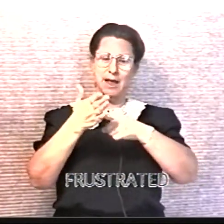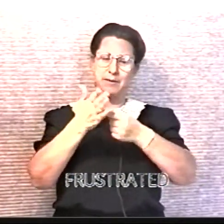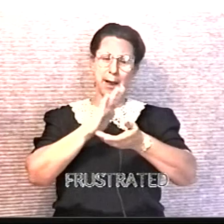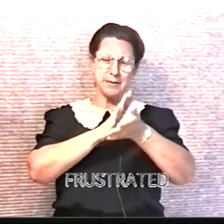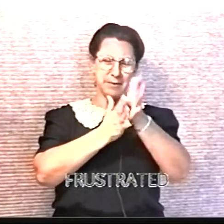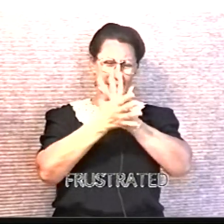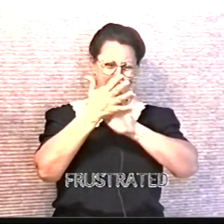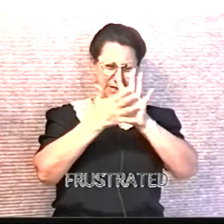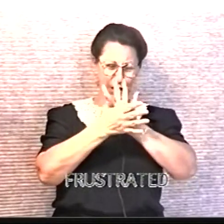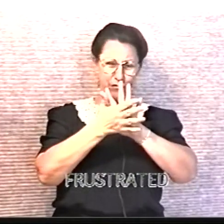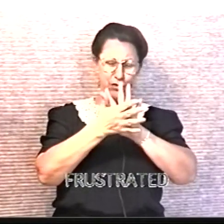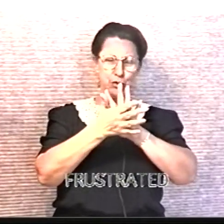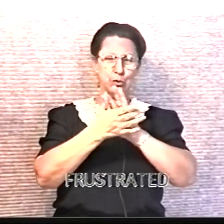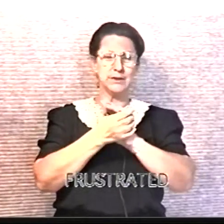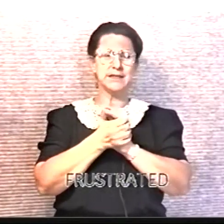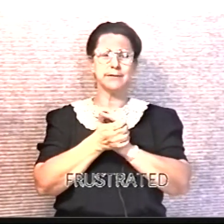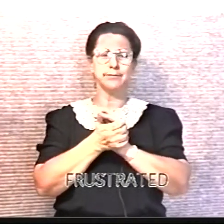sometimes becomes confused with